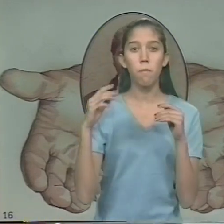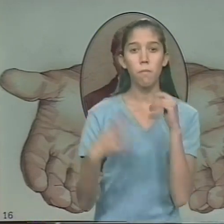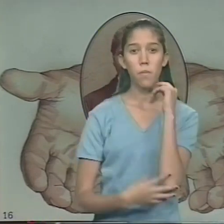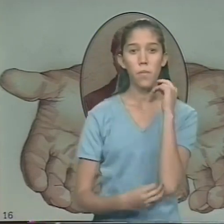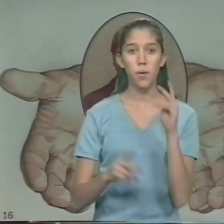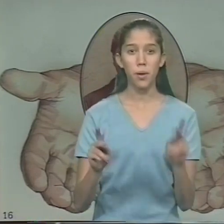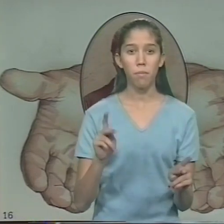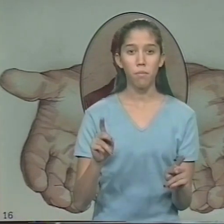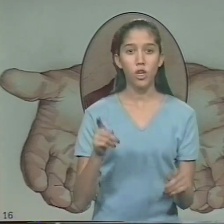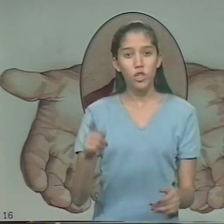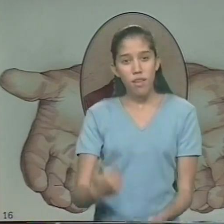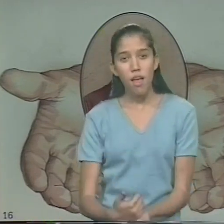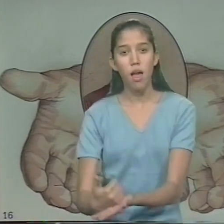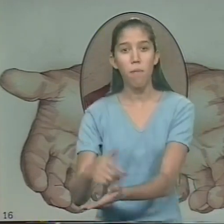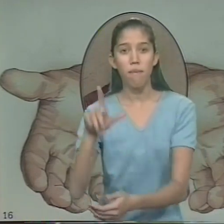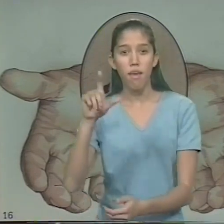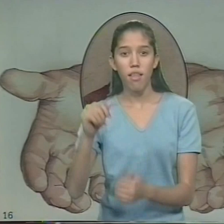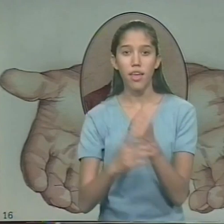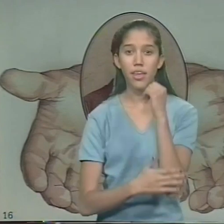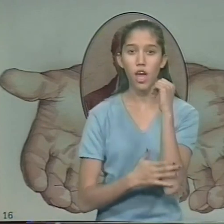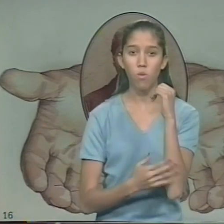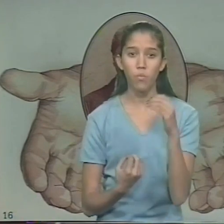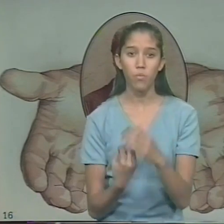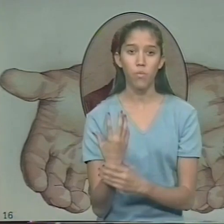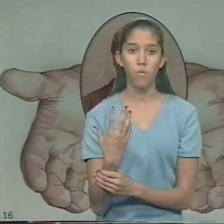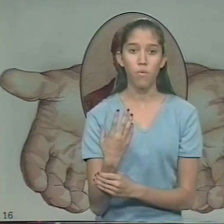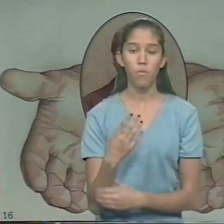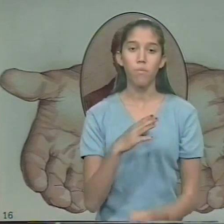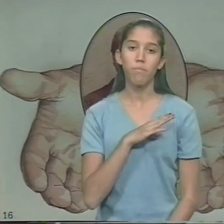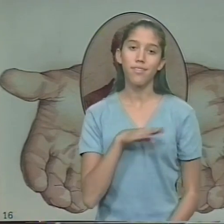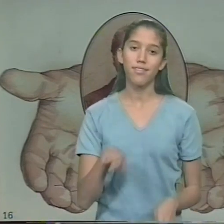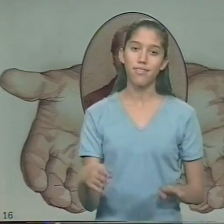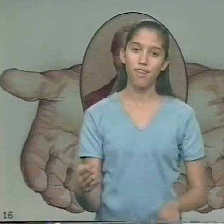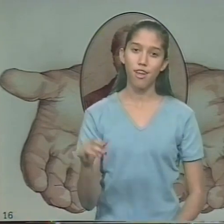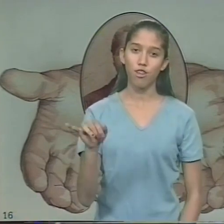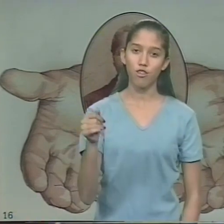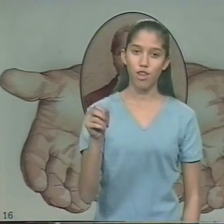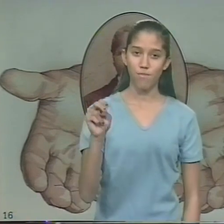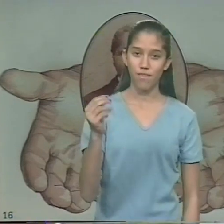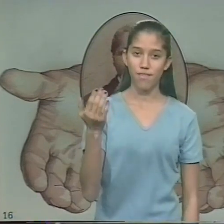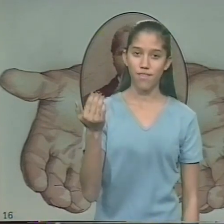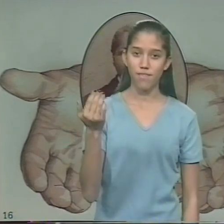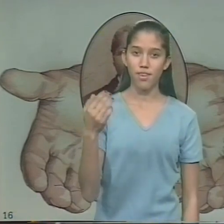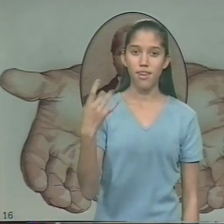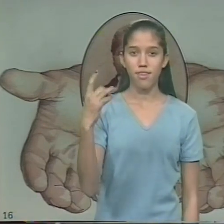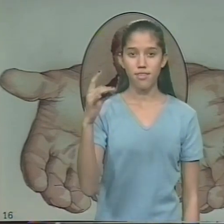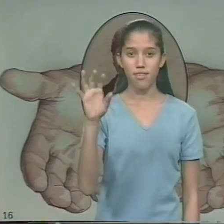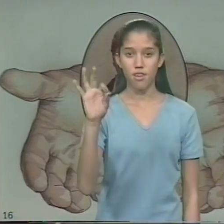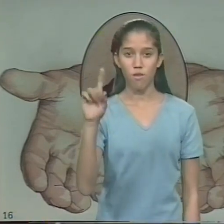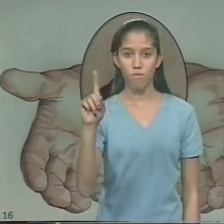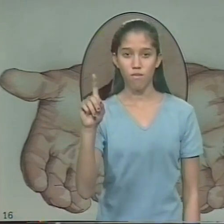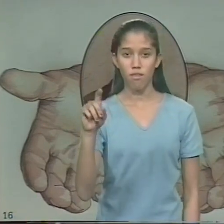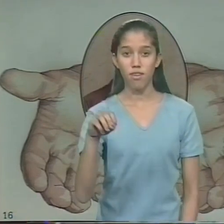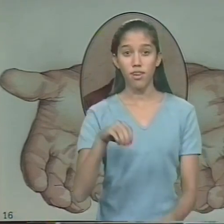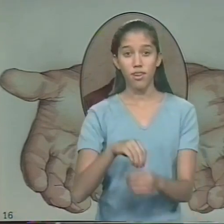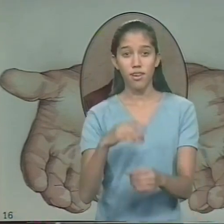in need, and she helped Los Angeles County grow. Bidy Mason died on January 15,